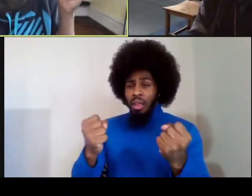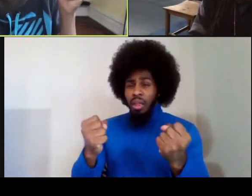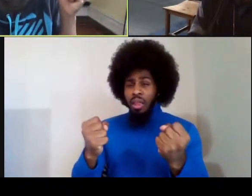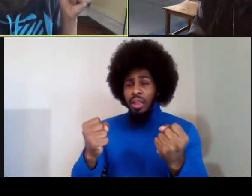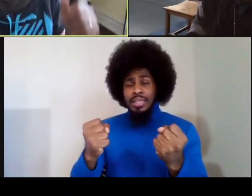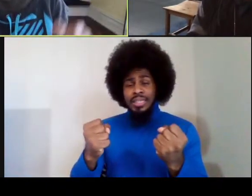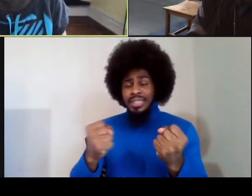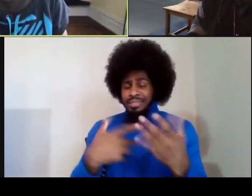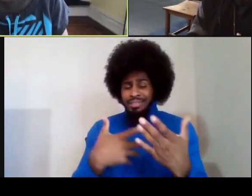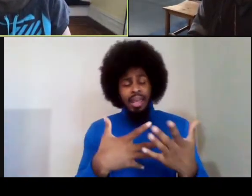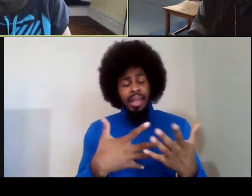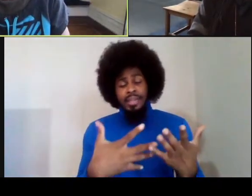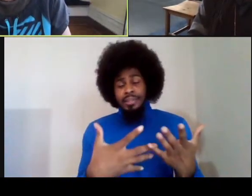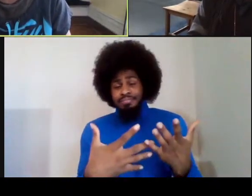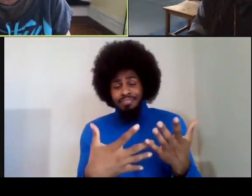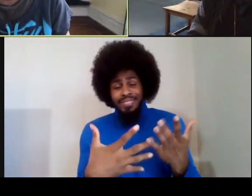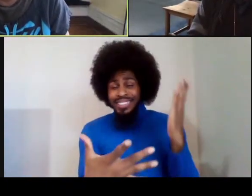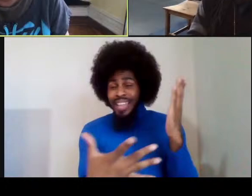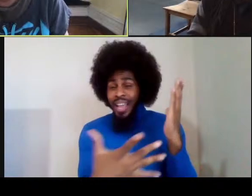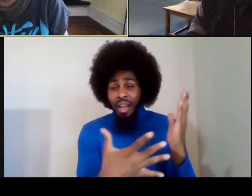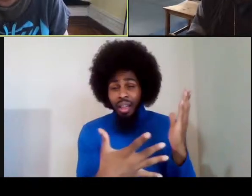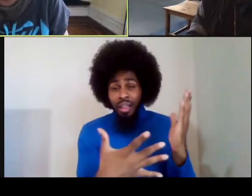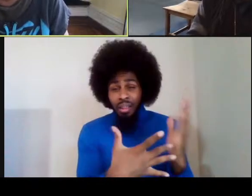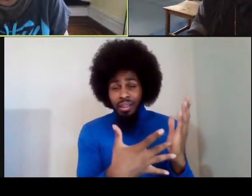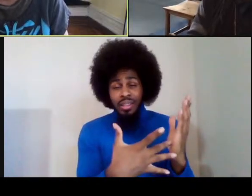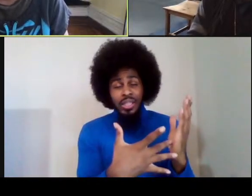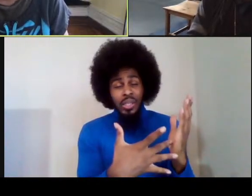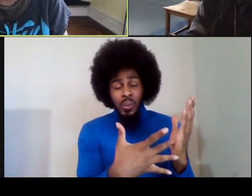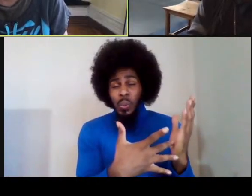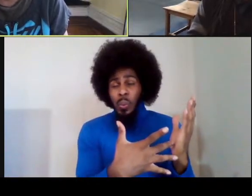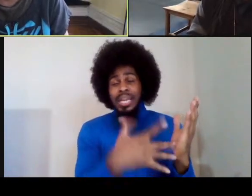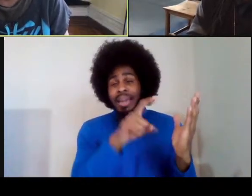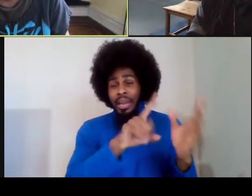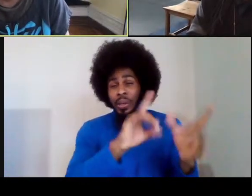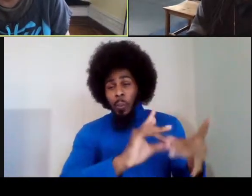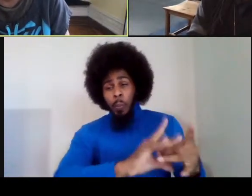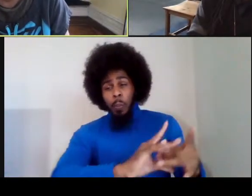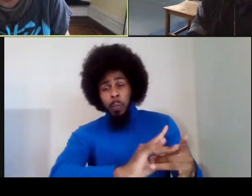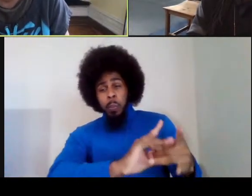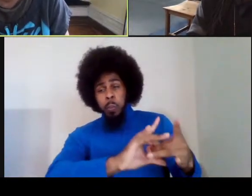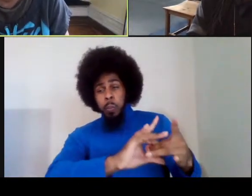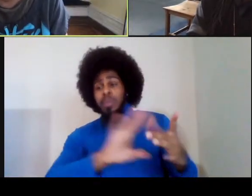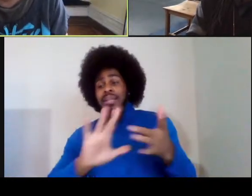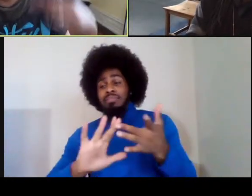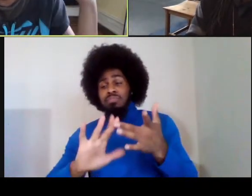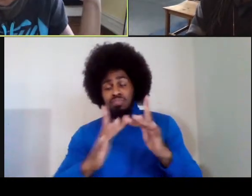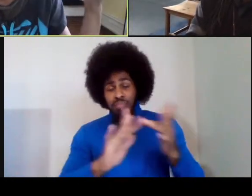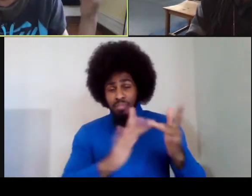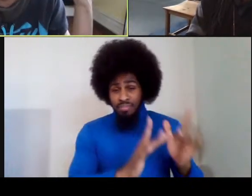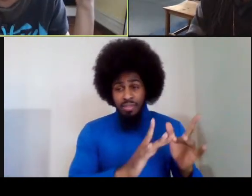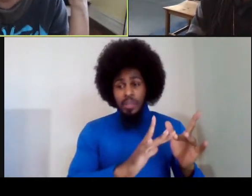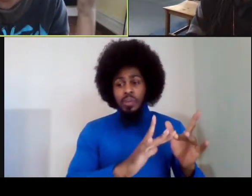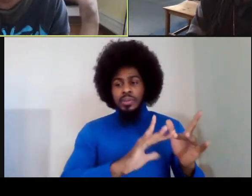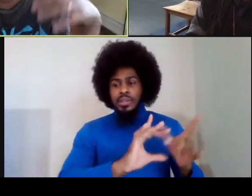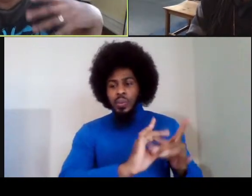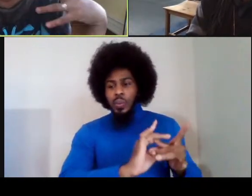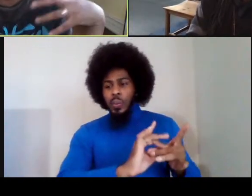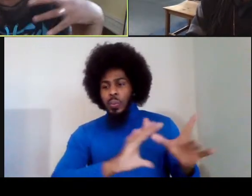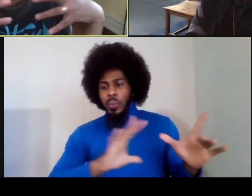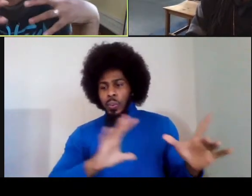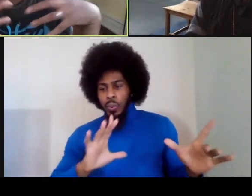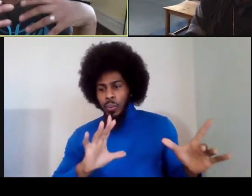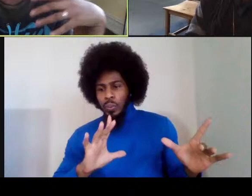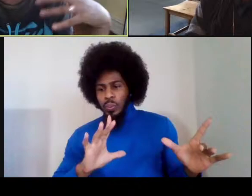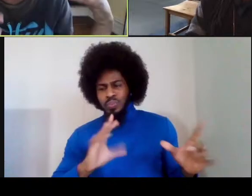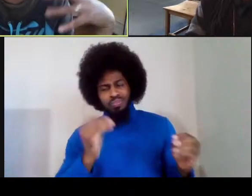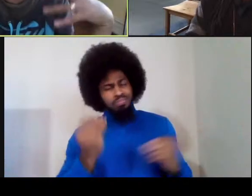we disconnect from this technology, I think that our mental health, we have got to focus on these things because we could just fall, especially for people